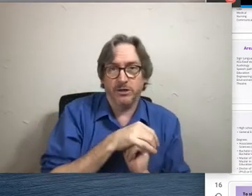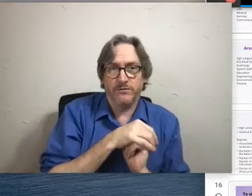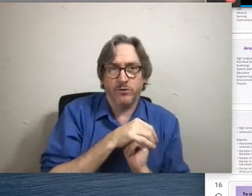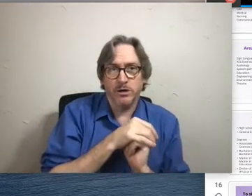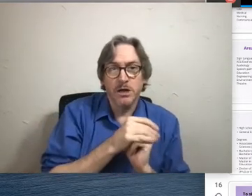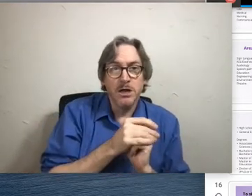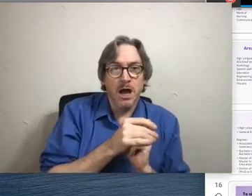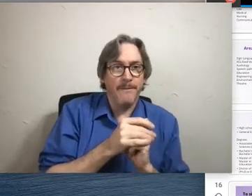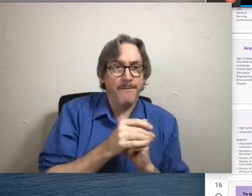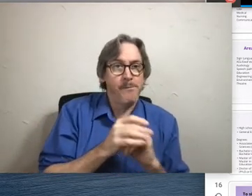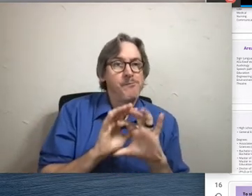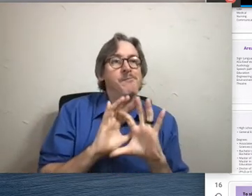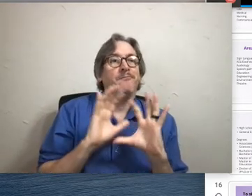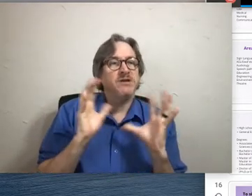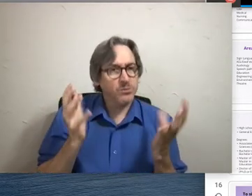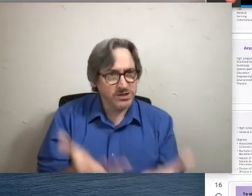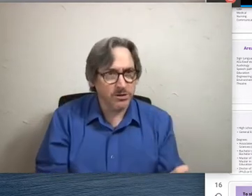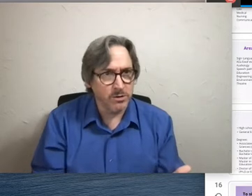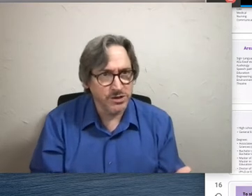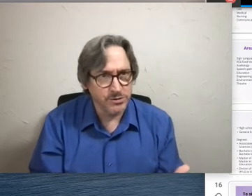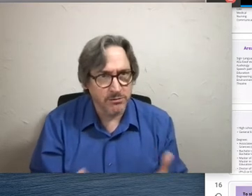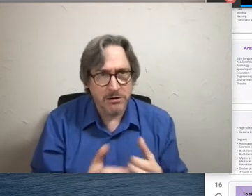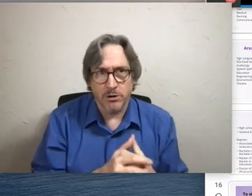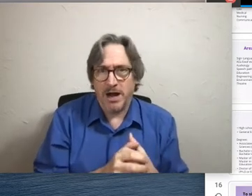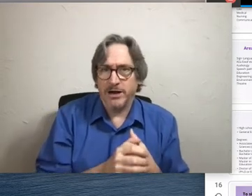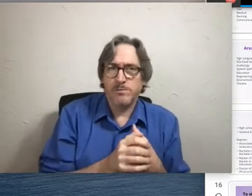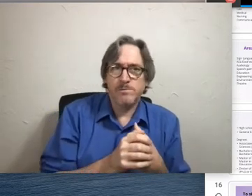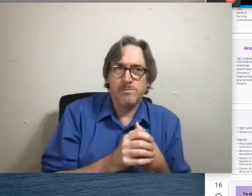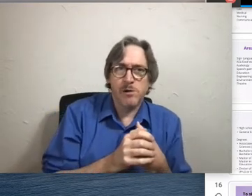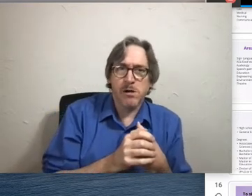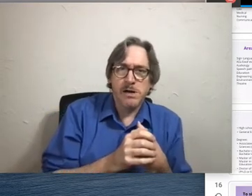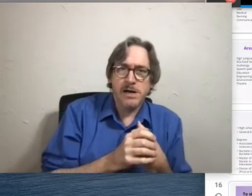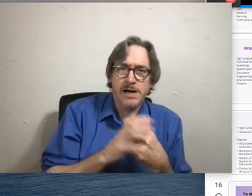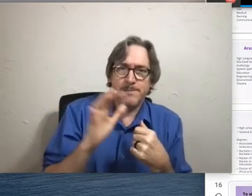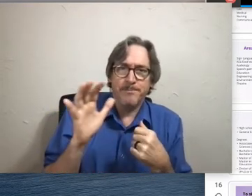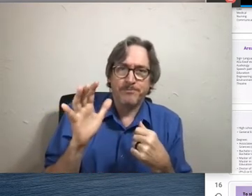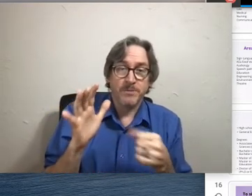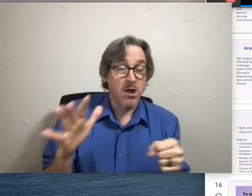specifically look for. These are the ones that are most used around Ohio.